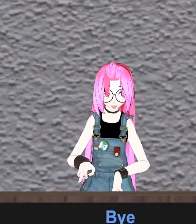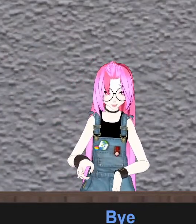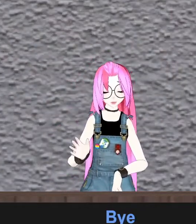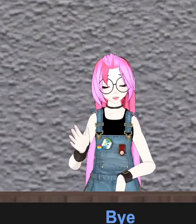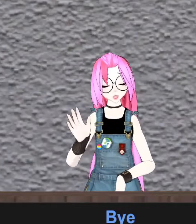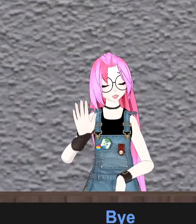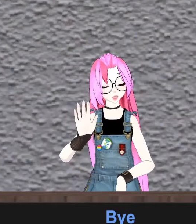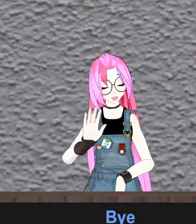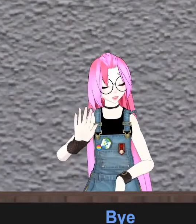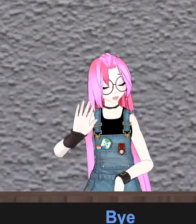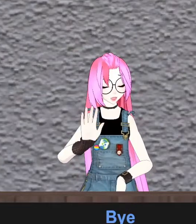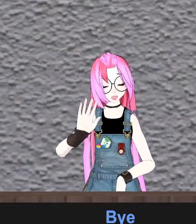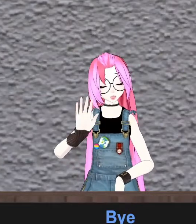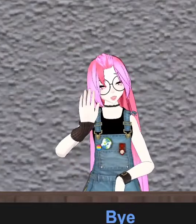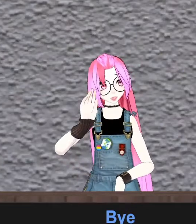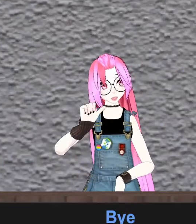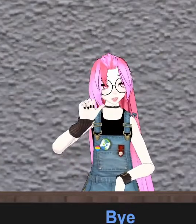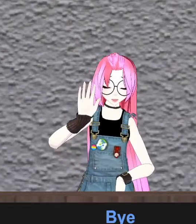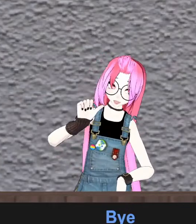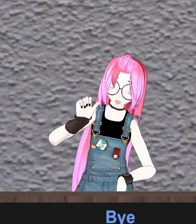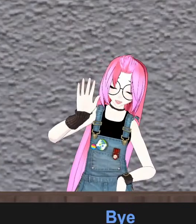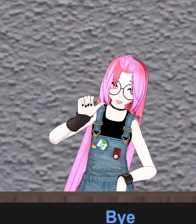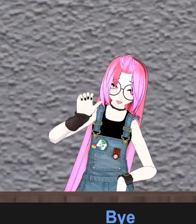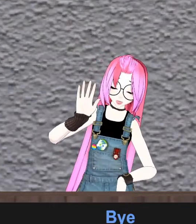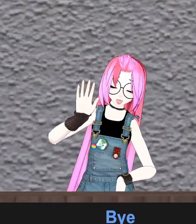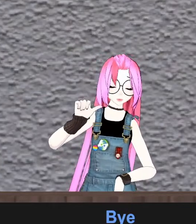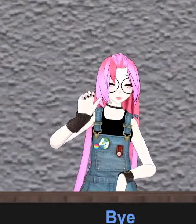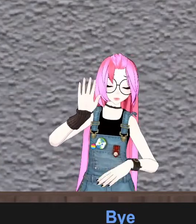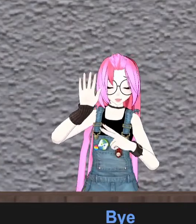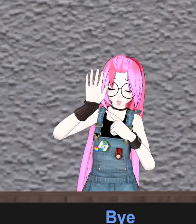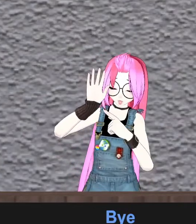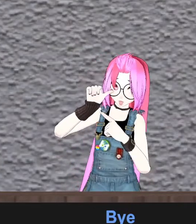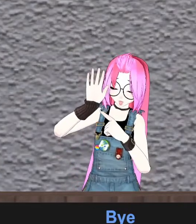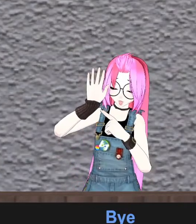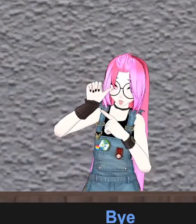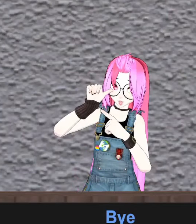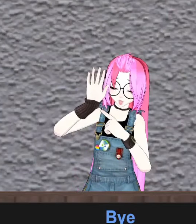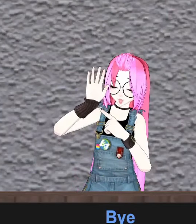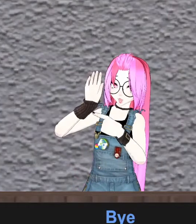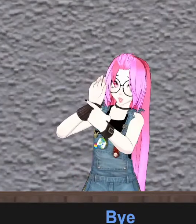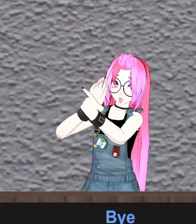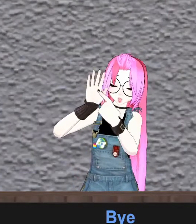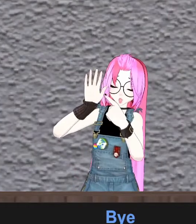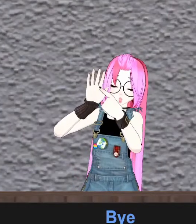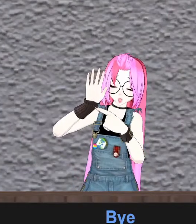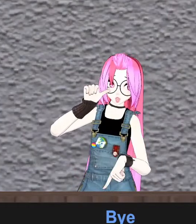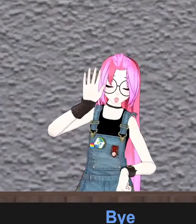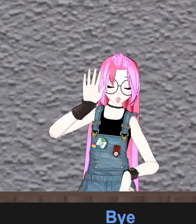Bye. So this is also, you could just wave, but there is an official sign for bye. And you're closing just your 4 fingers like